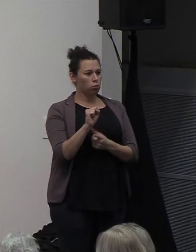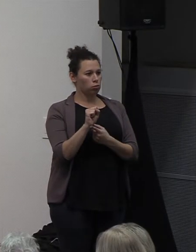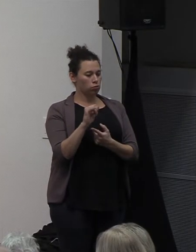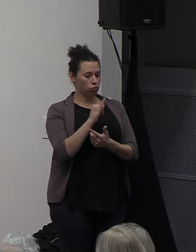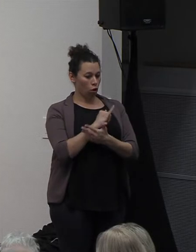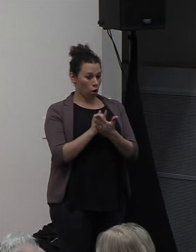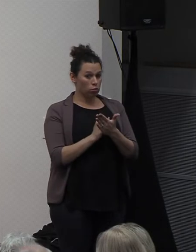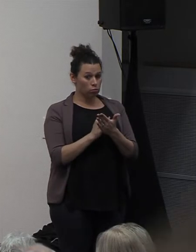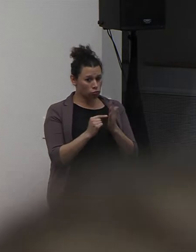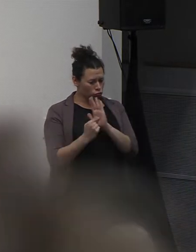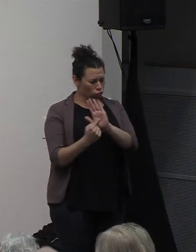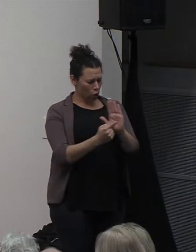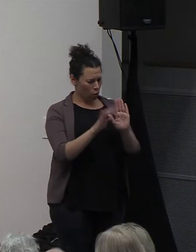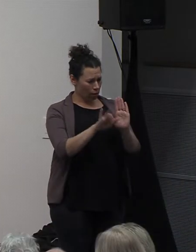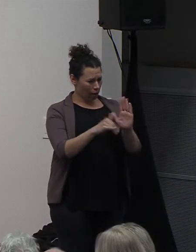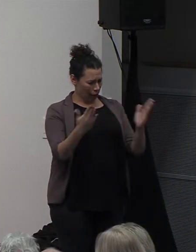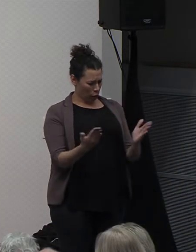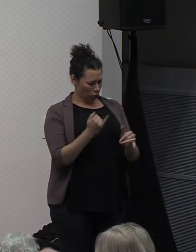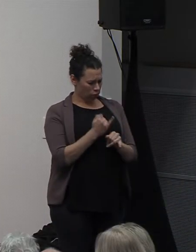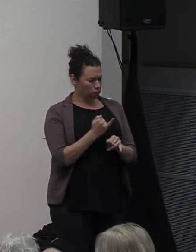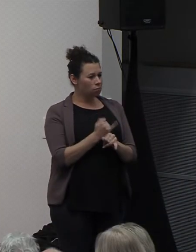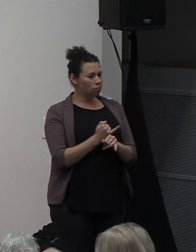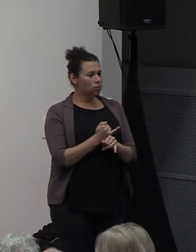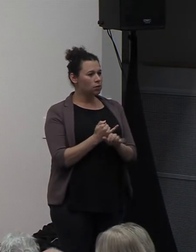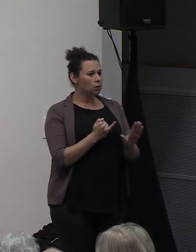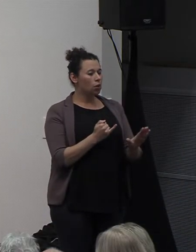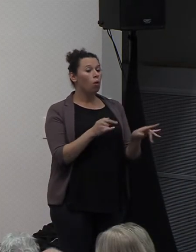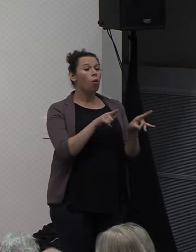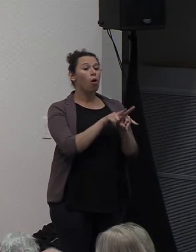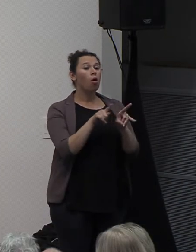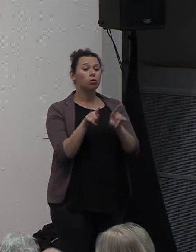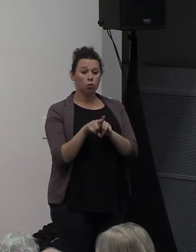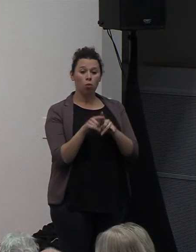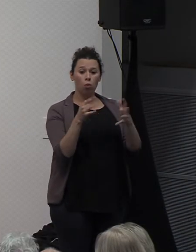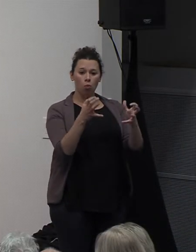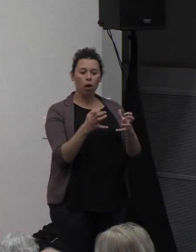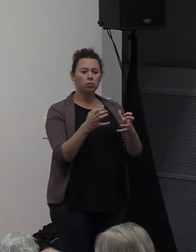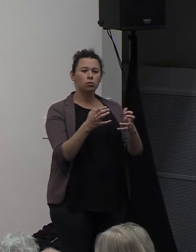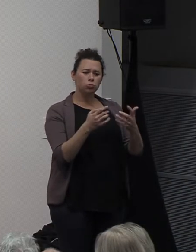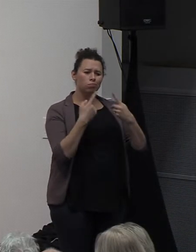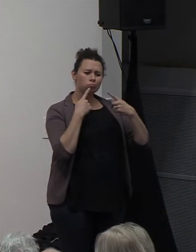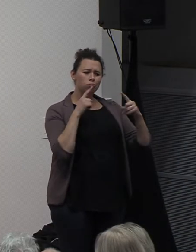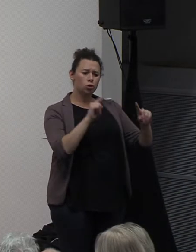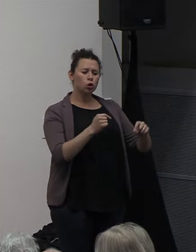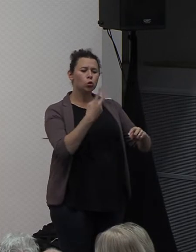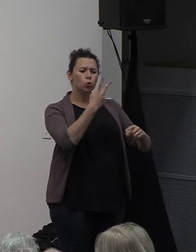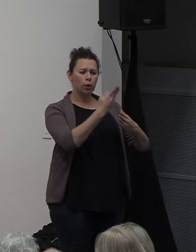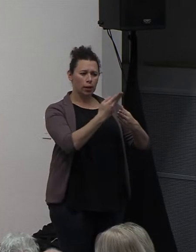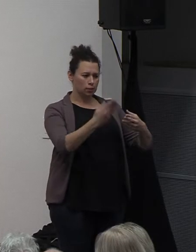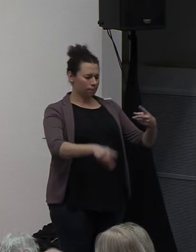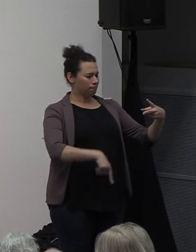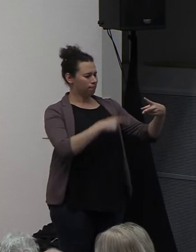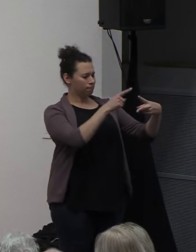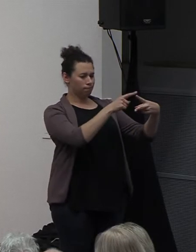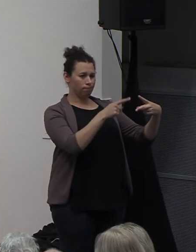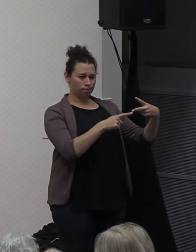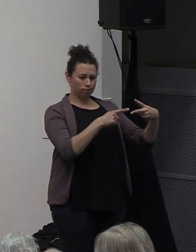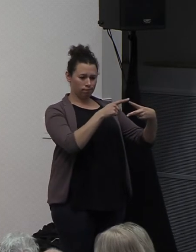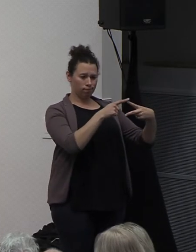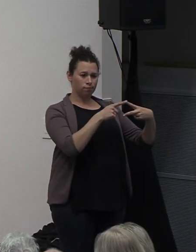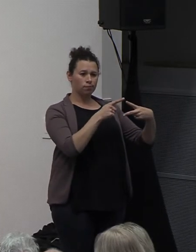at Washington University aim to fulfill two objectives. First, we seek to honor the complex